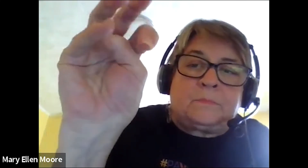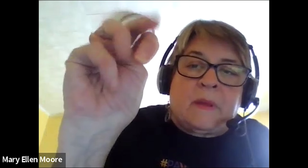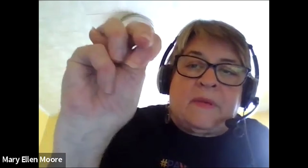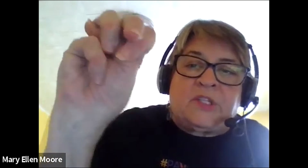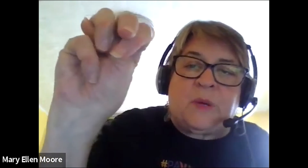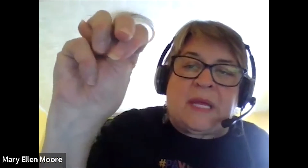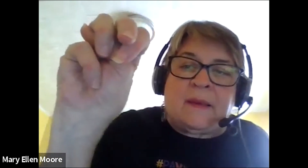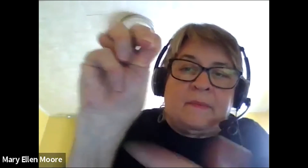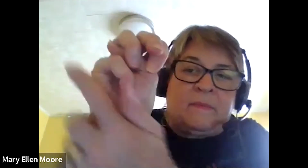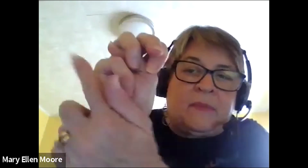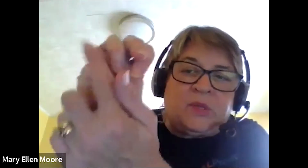Between the